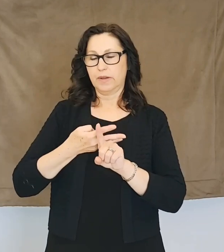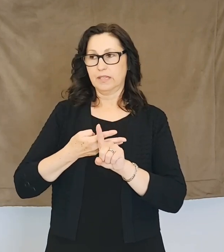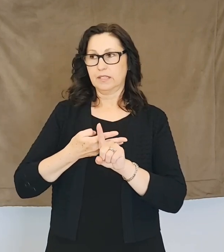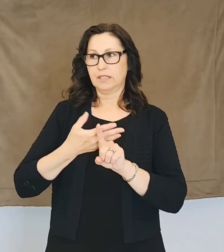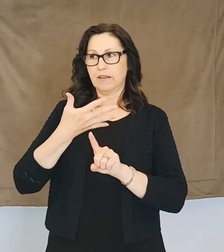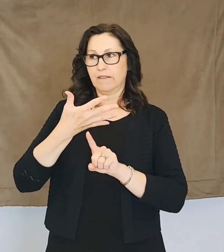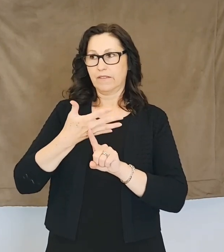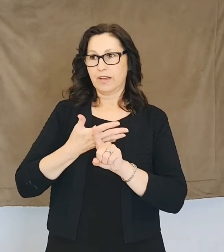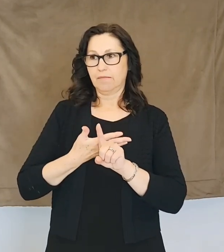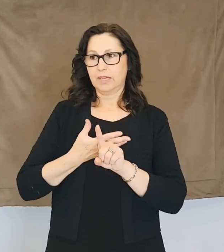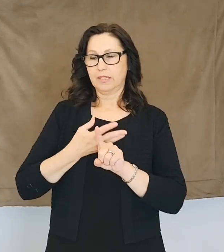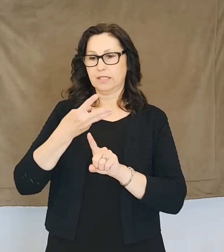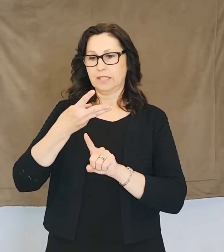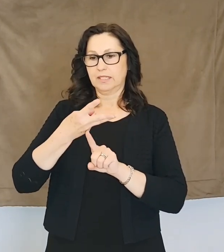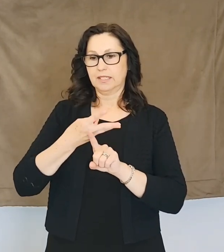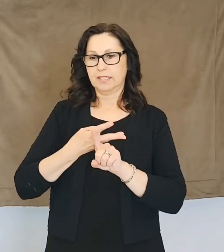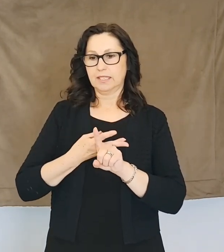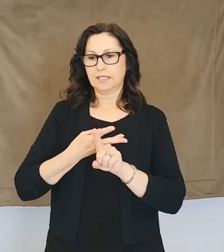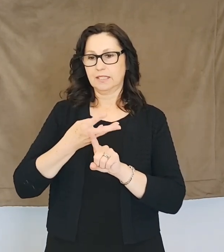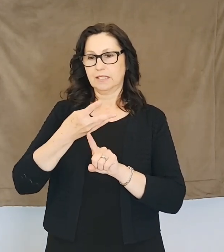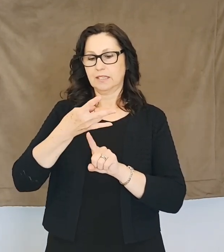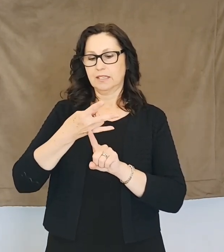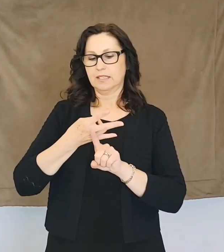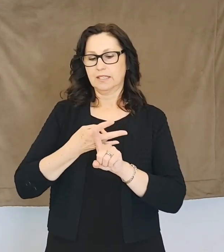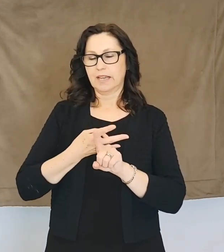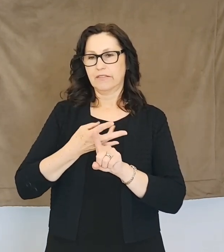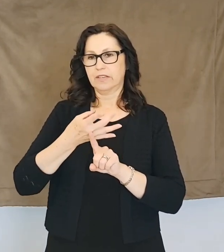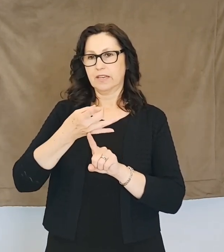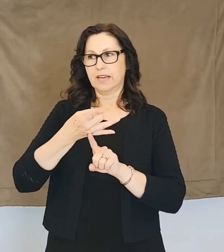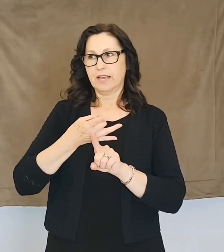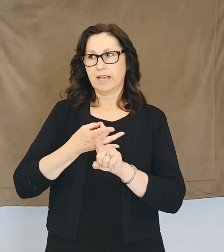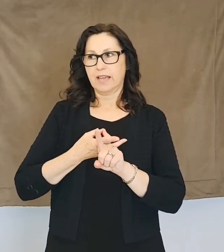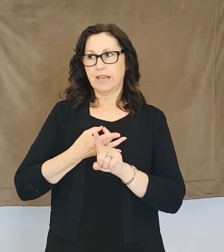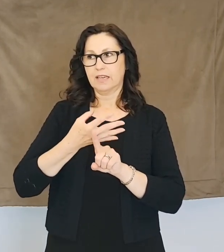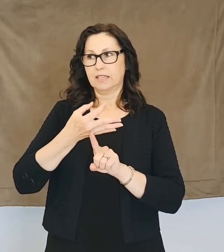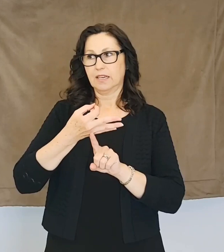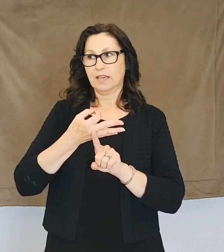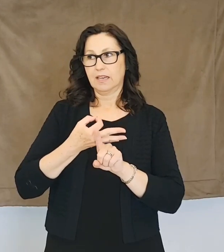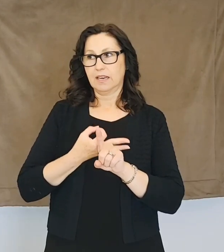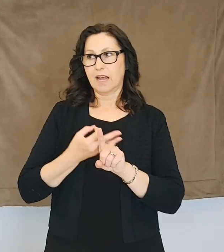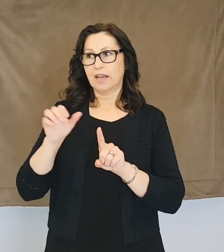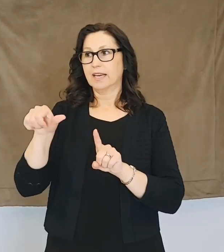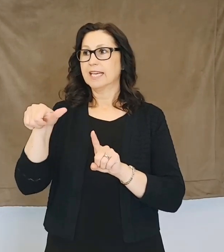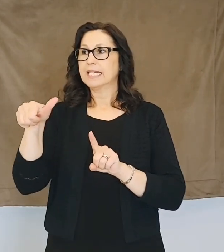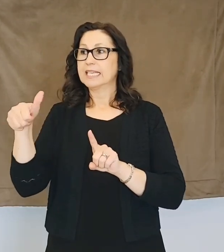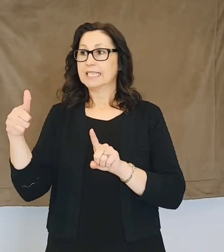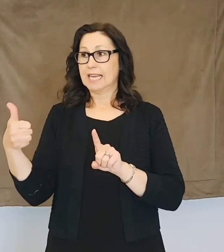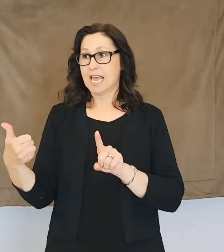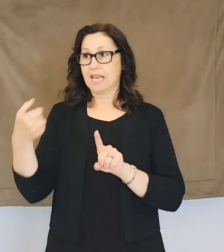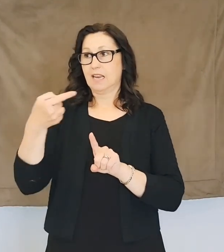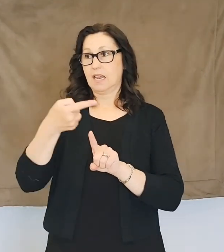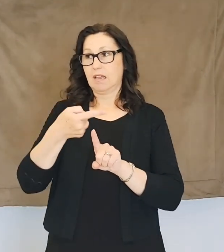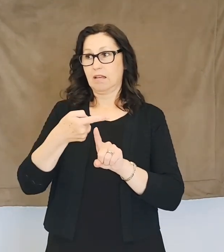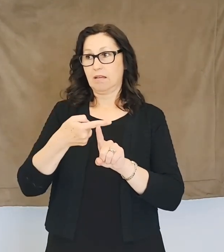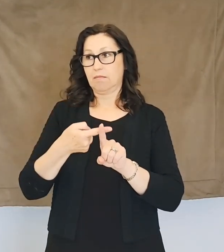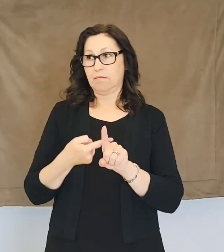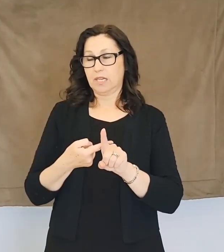4 months, 5 months, 6, 7, 8, 9, 10